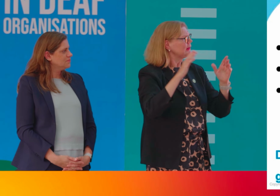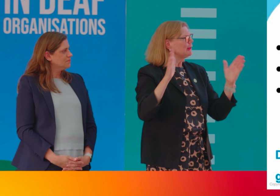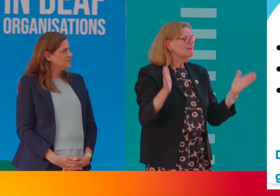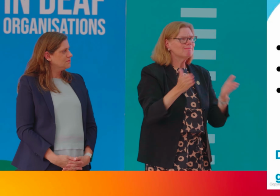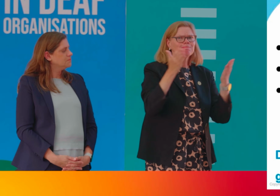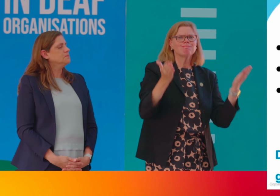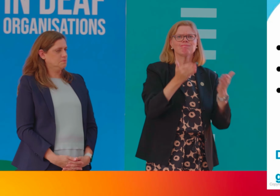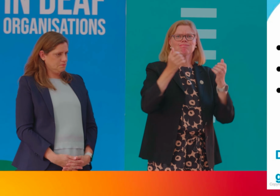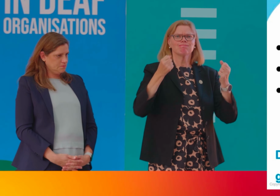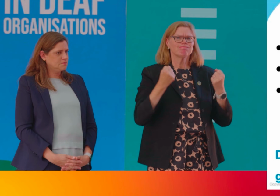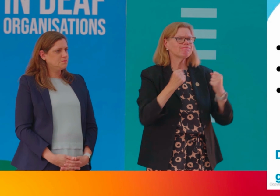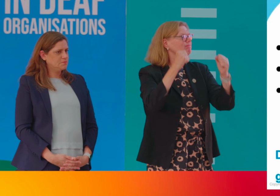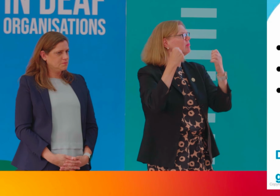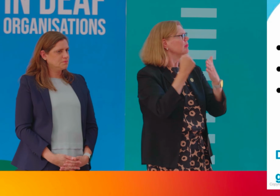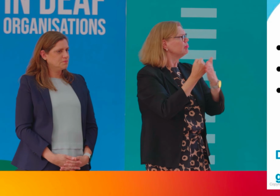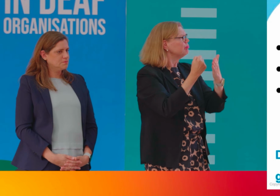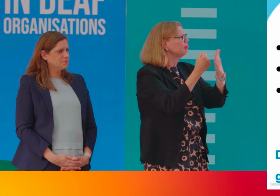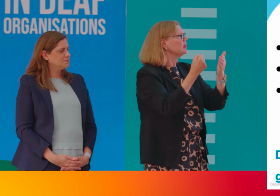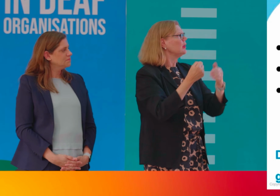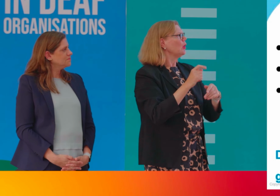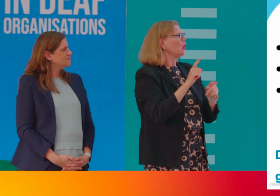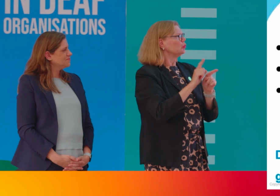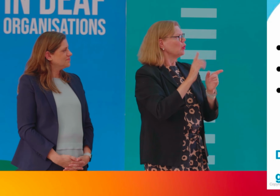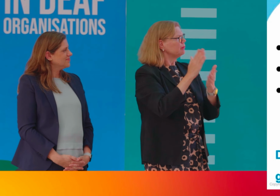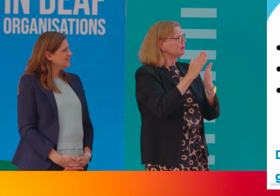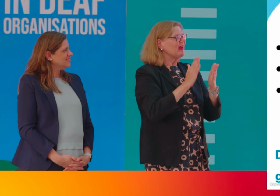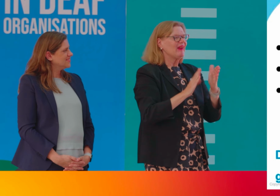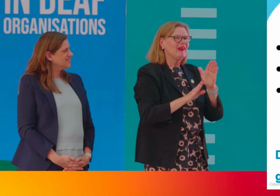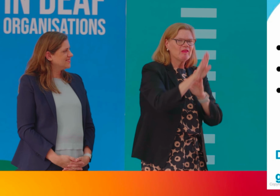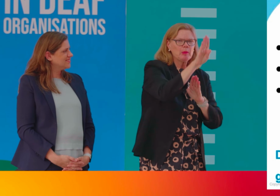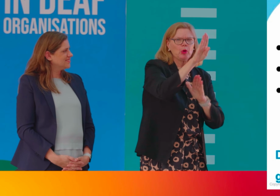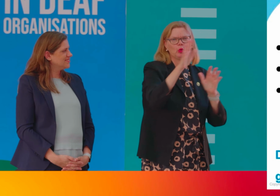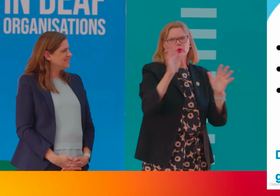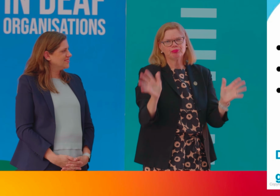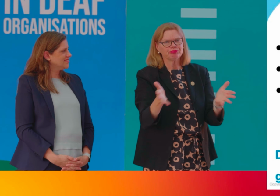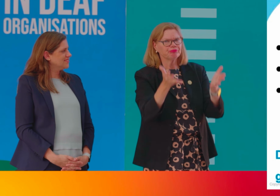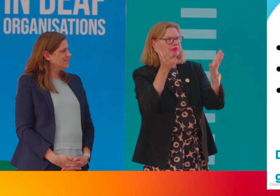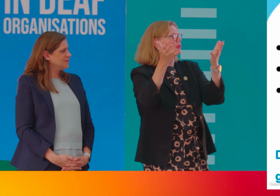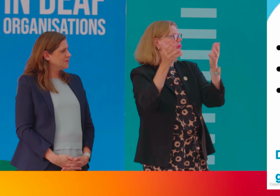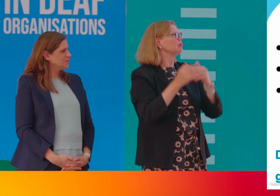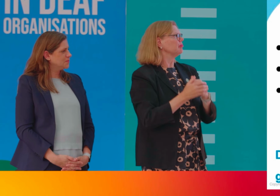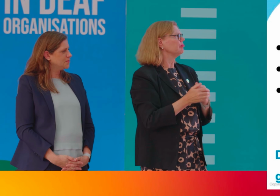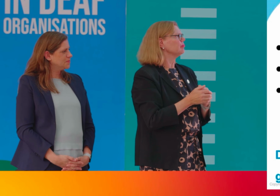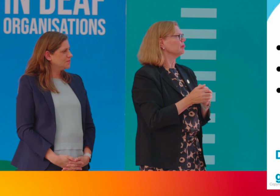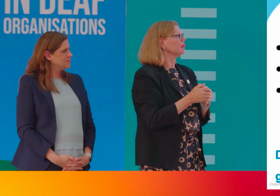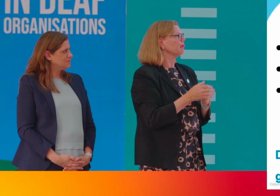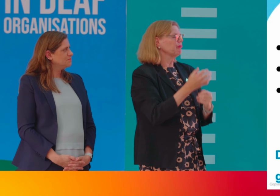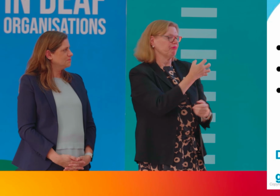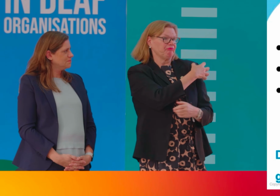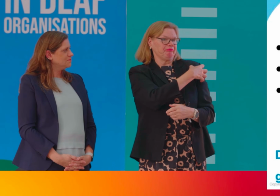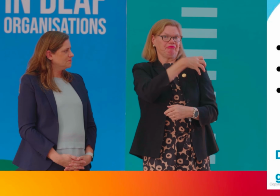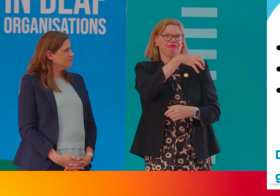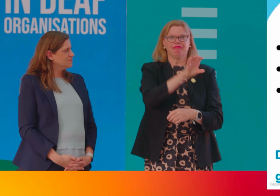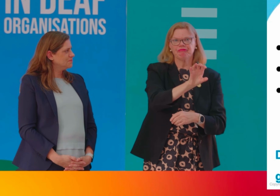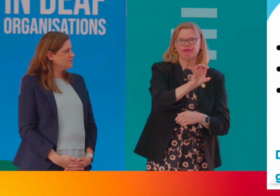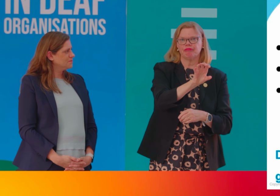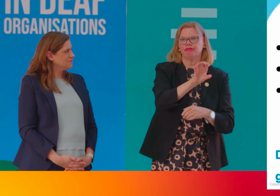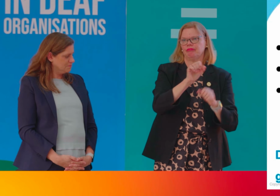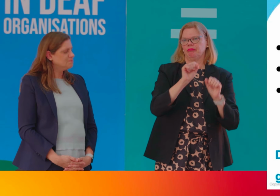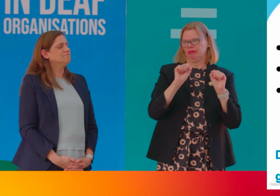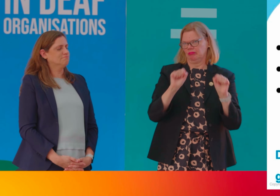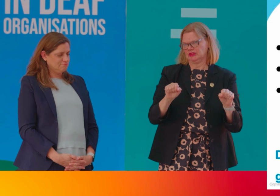The CRPD also calls for government to take measures that will ensure